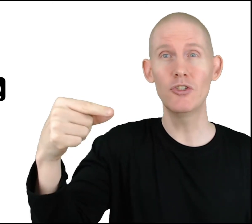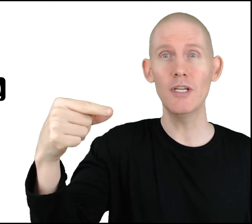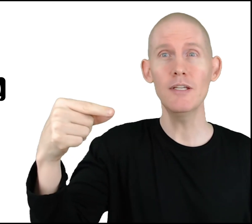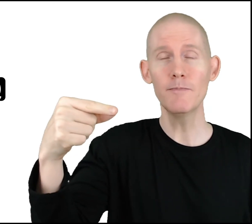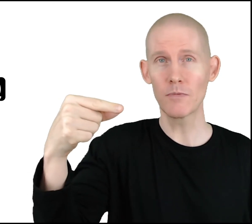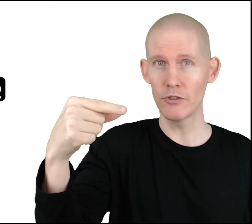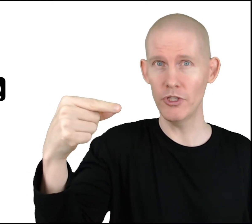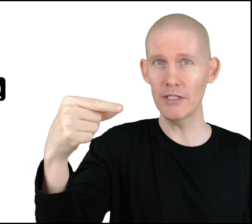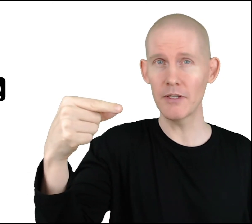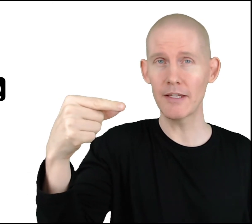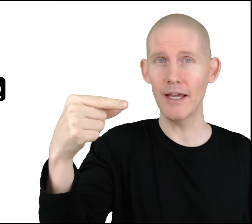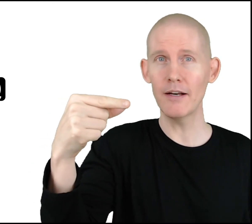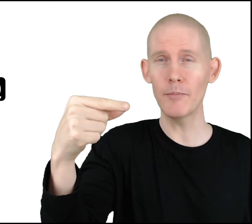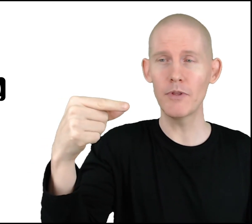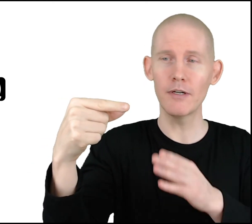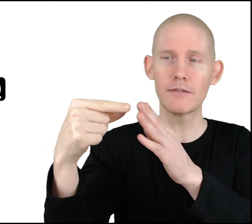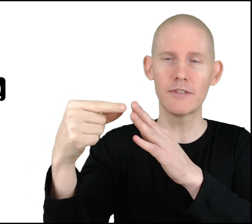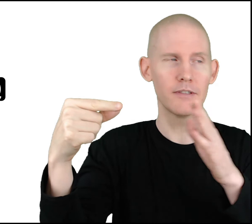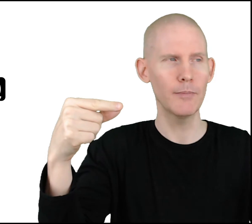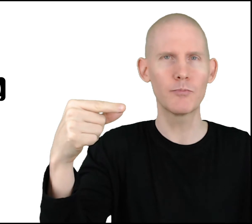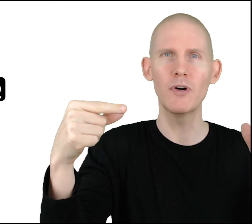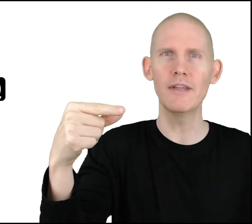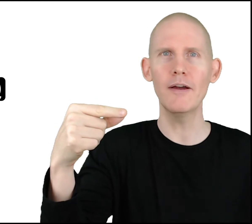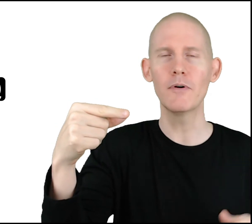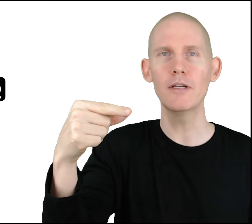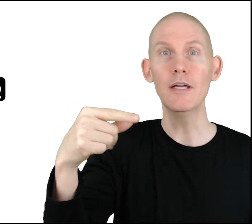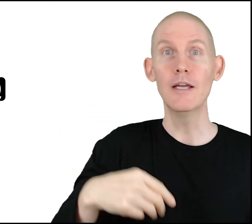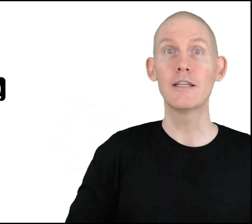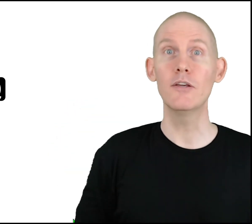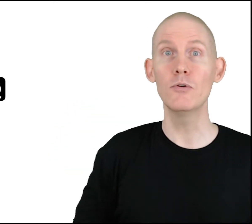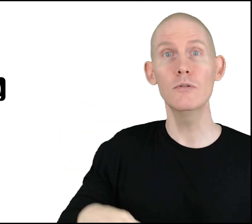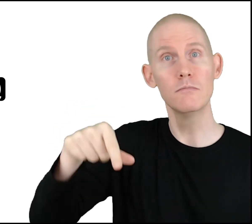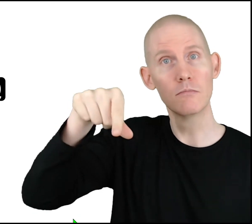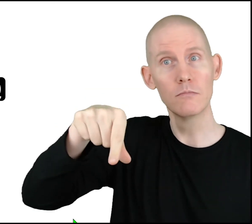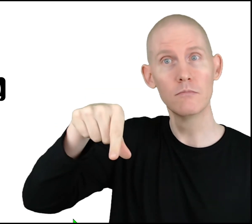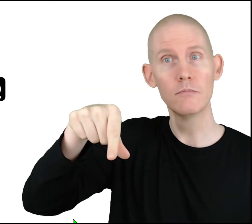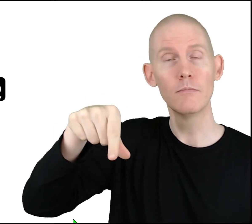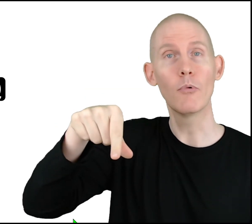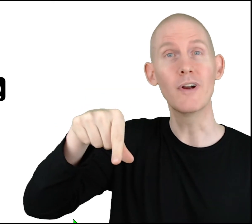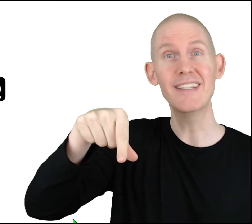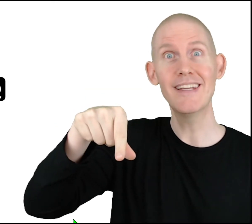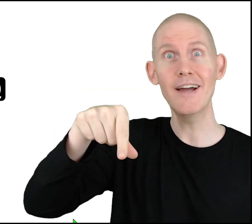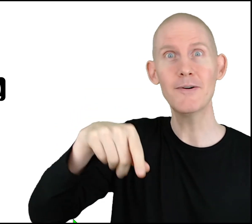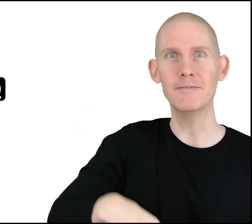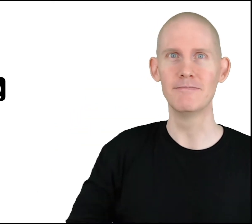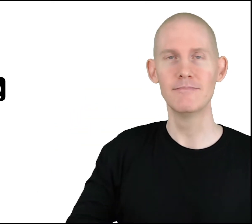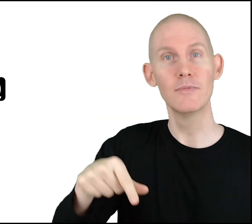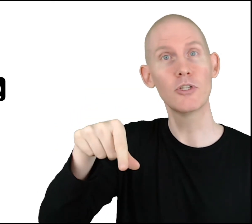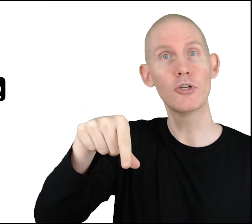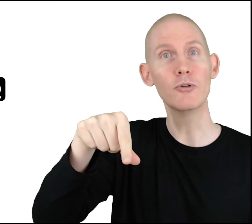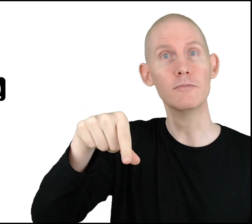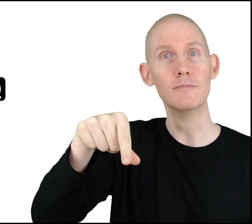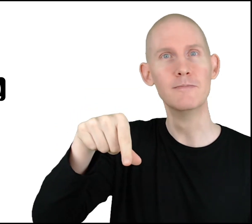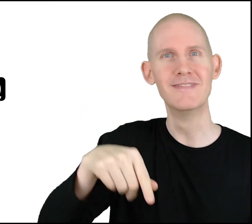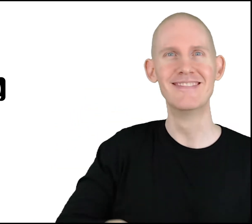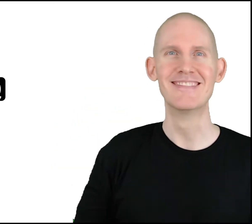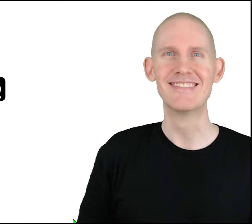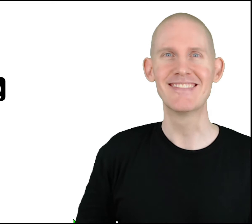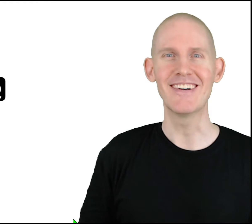G. G is like that, up there, tips pointing that way. Q, pointing down. Q.